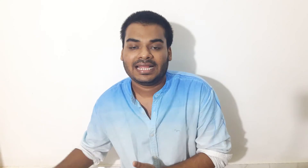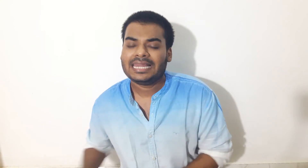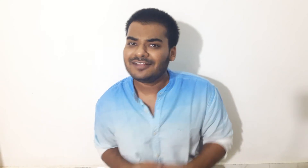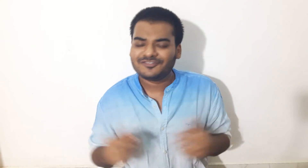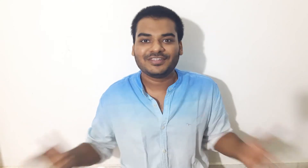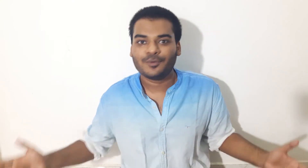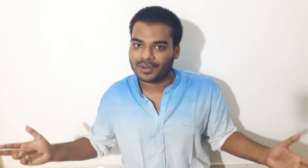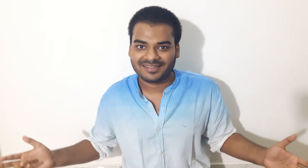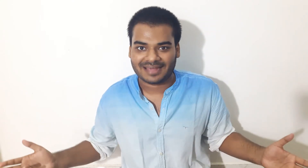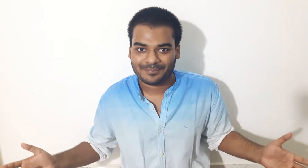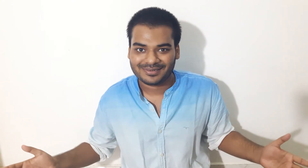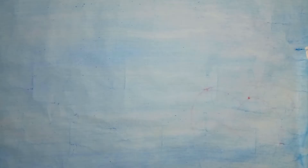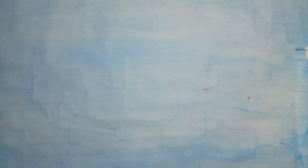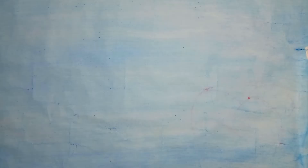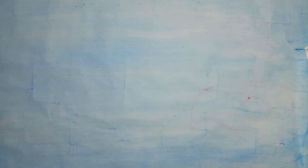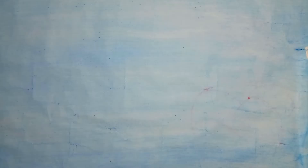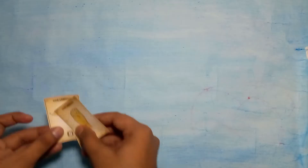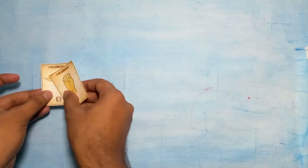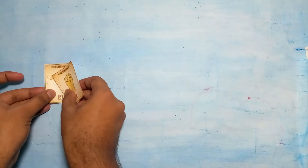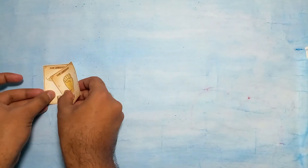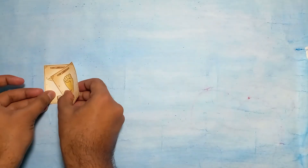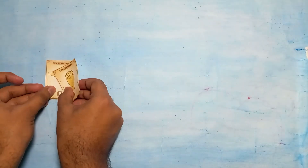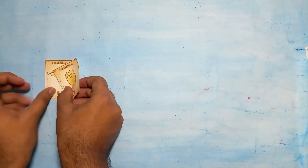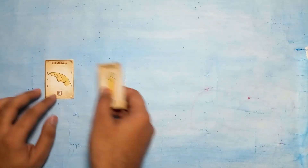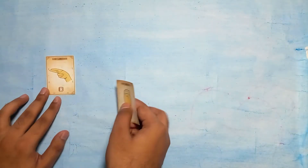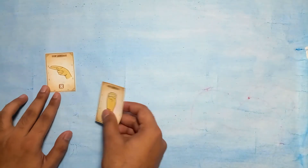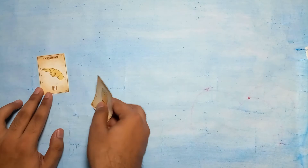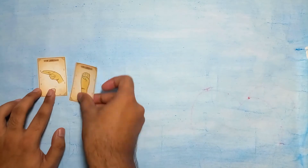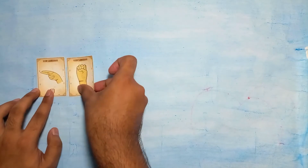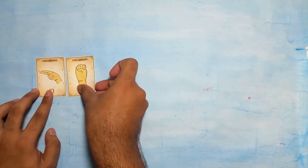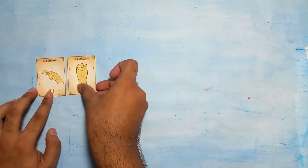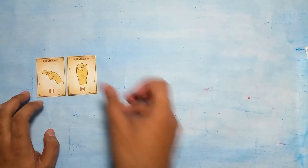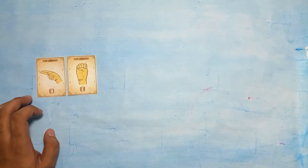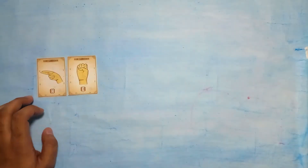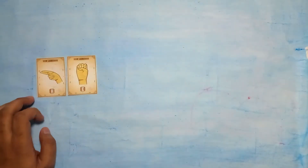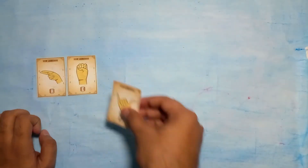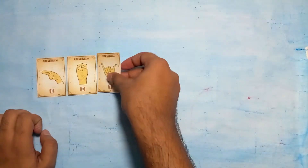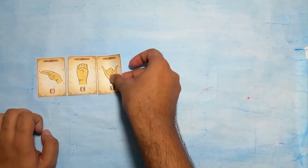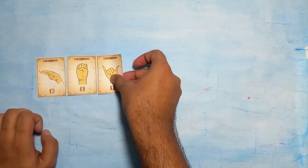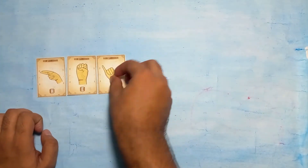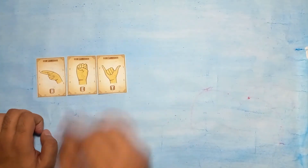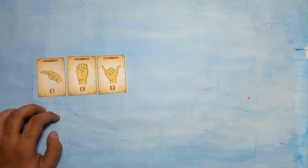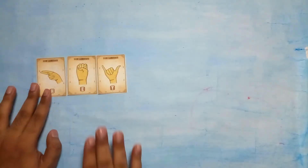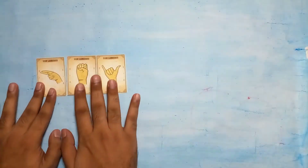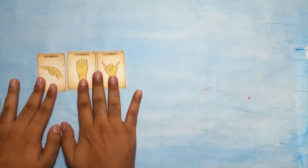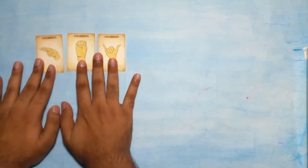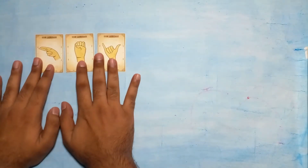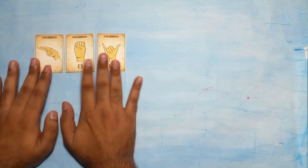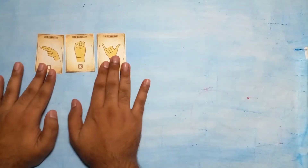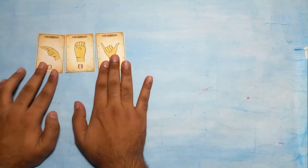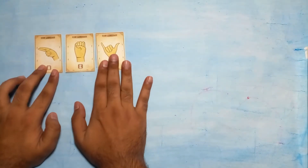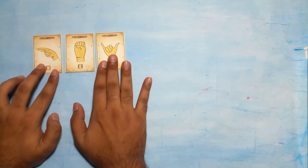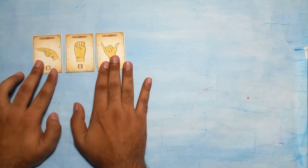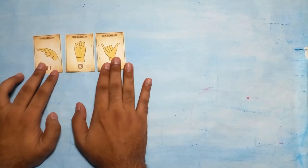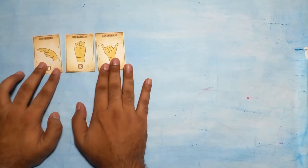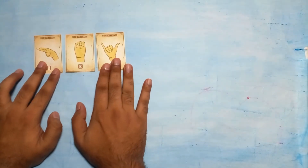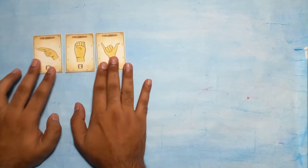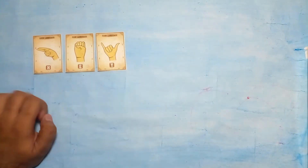Let's see one example. Message that we want to deliver is hey, and this is how we